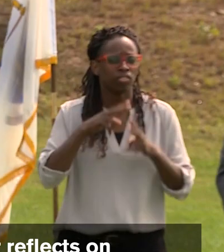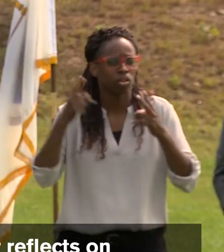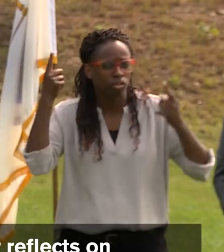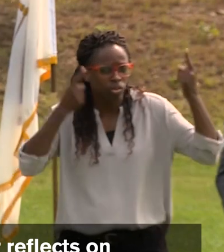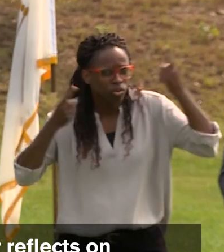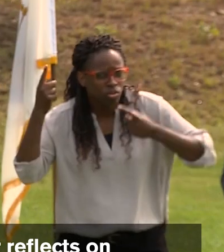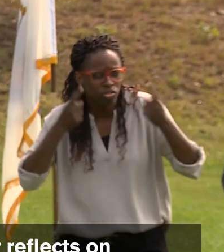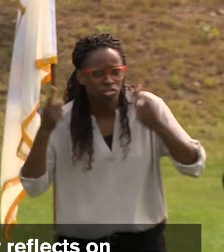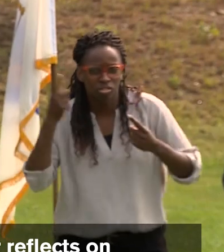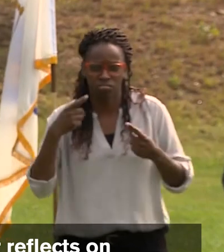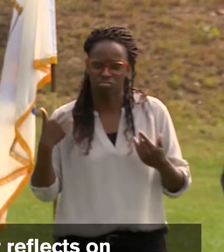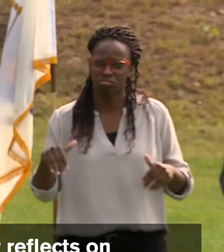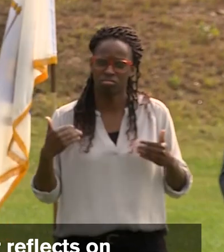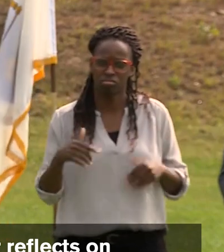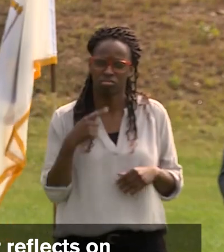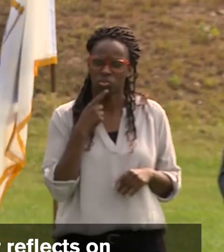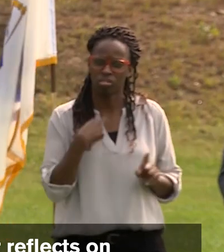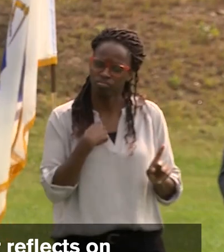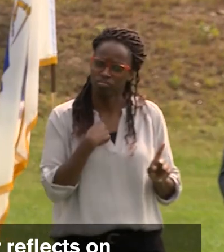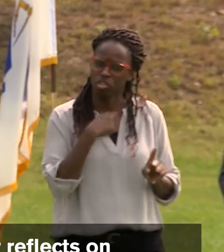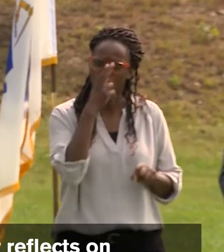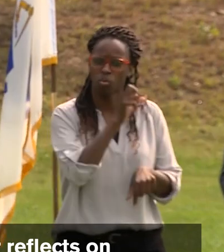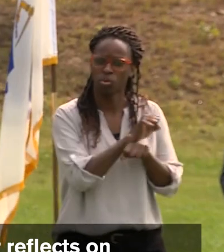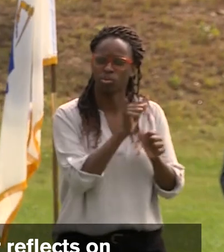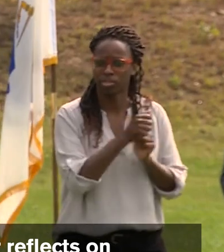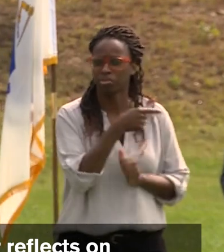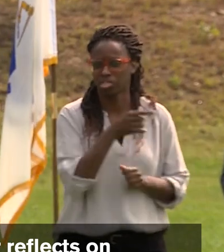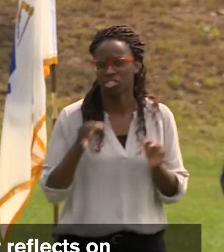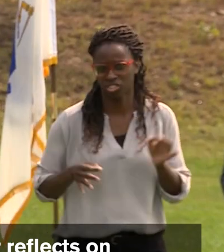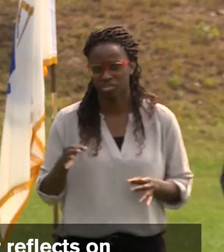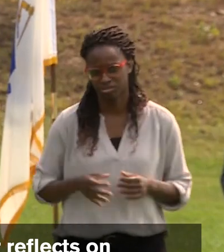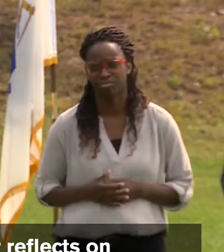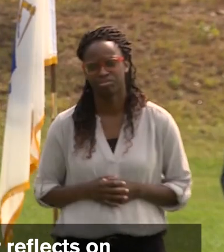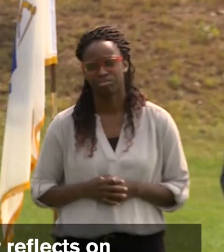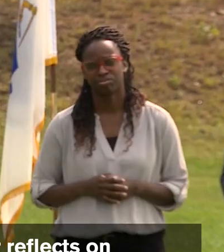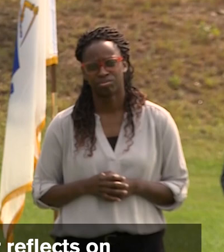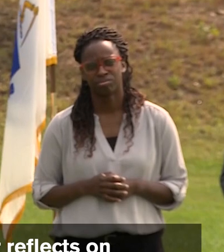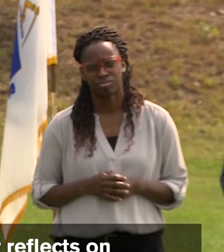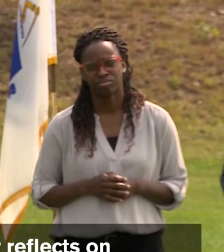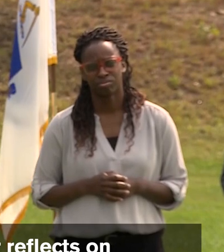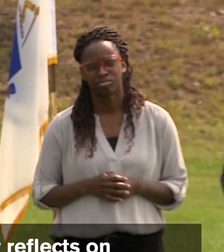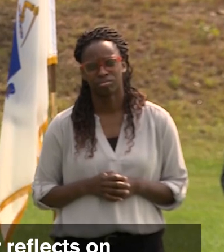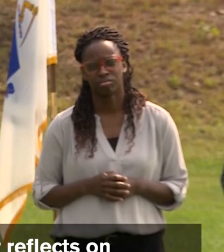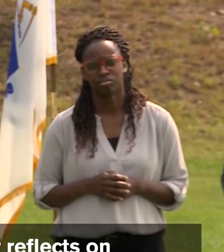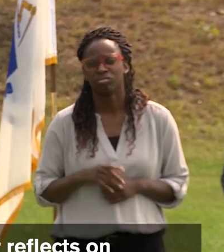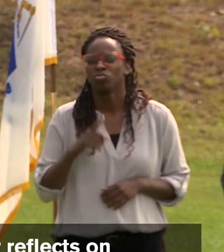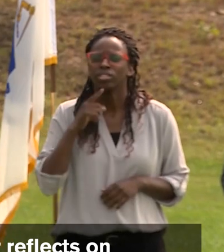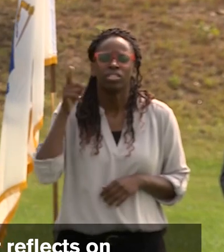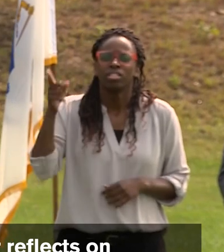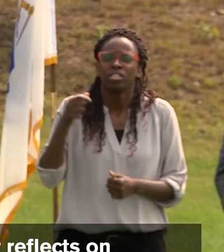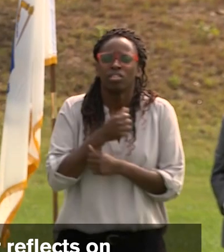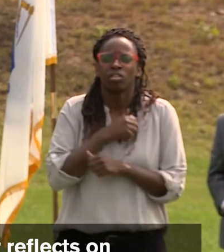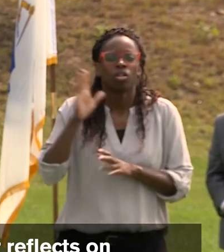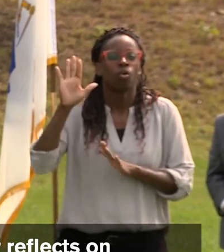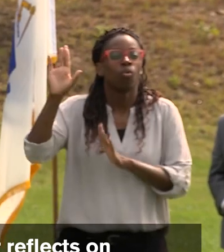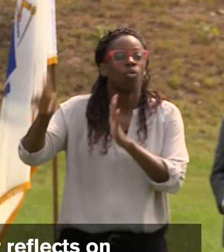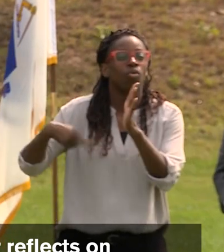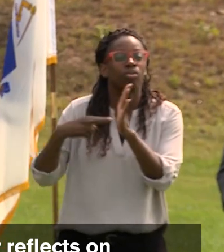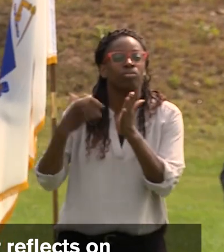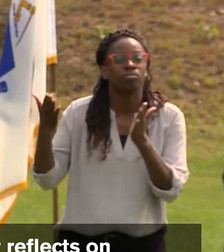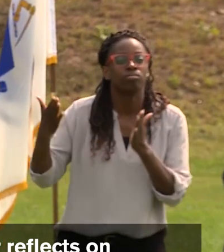was someone who loved his work on the court, but more importantly, somebody who simply loved the role, the point, and the